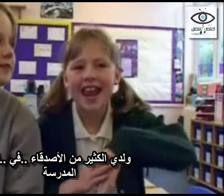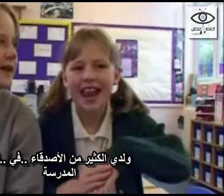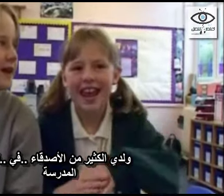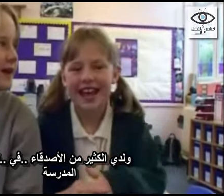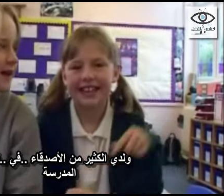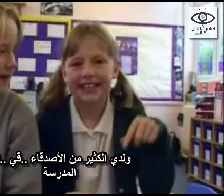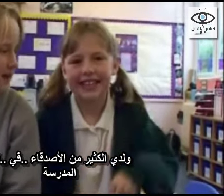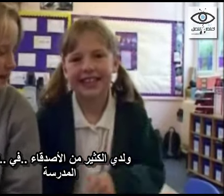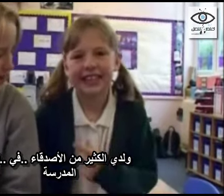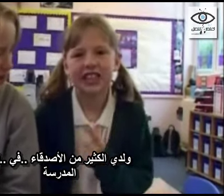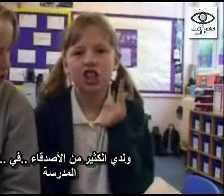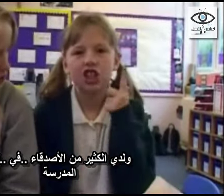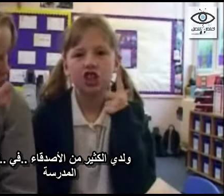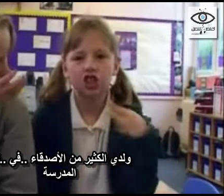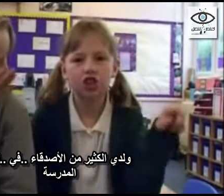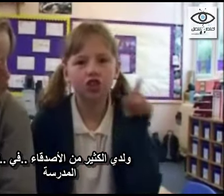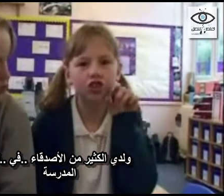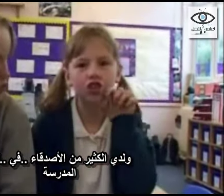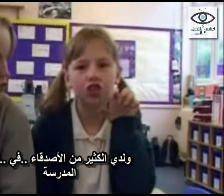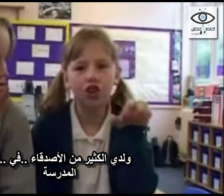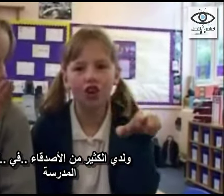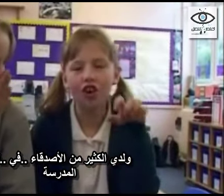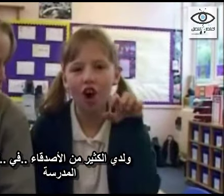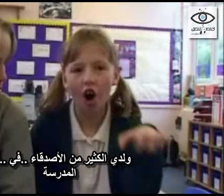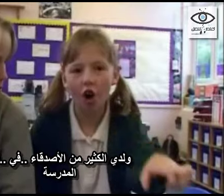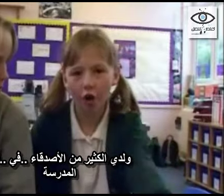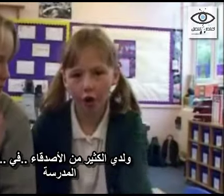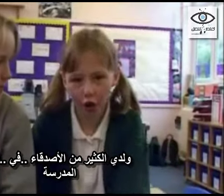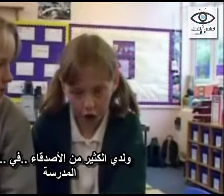in this